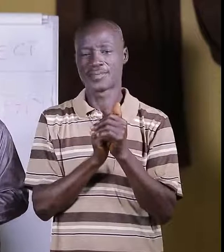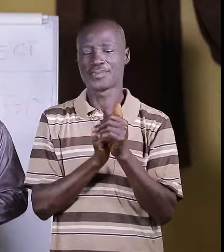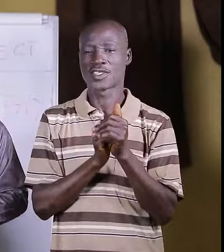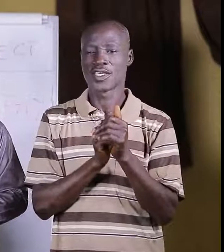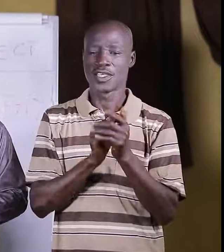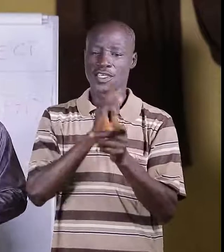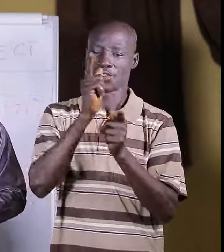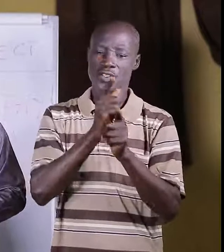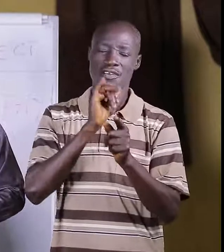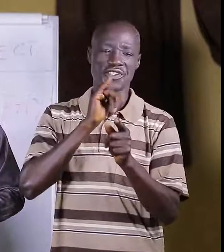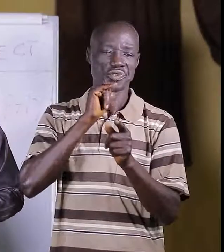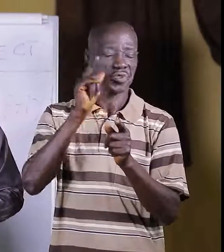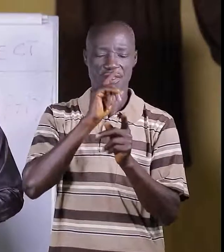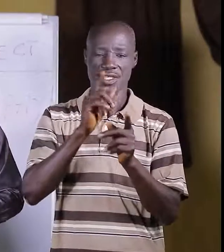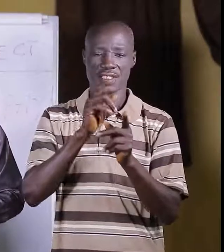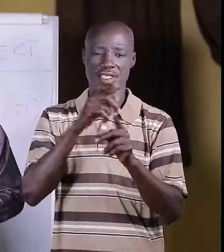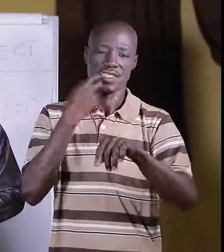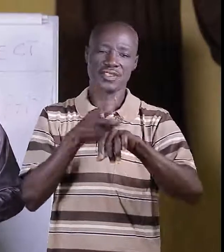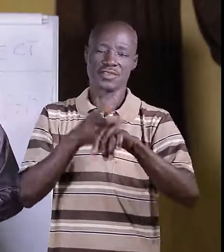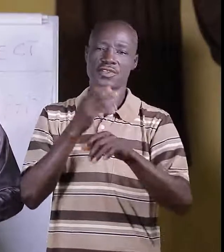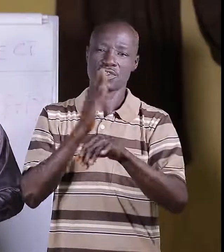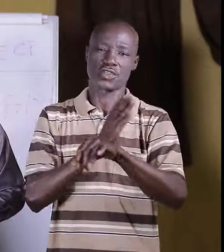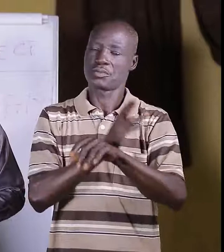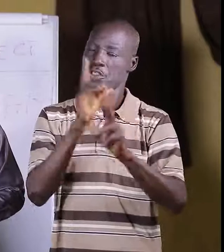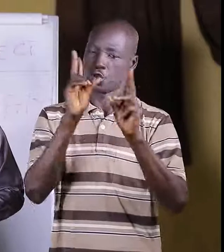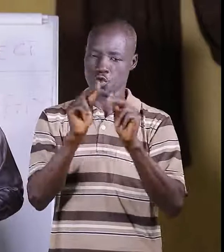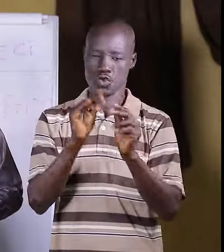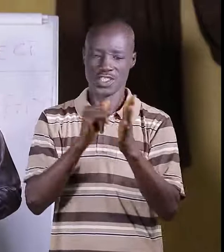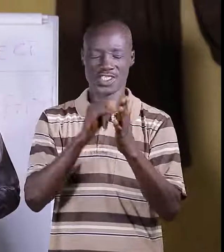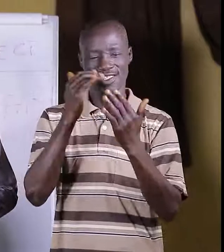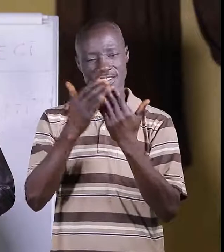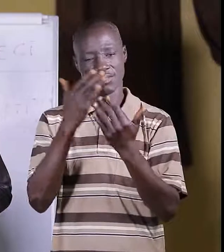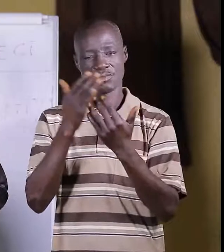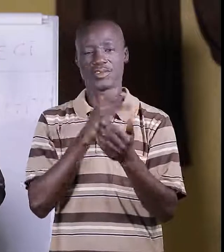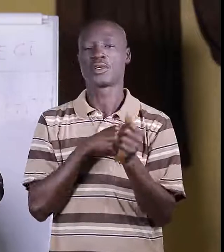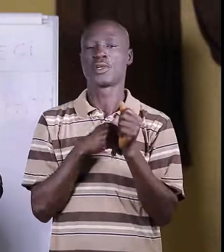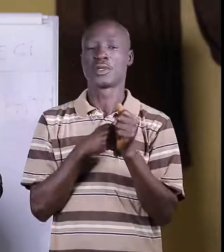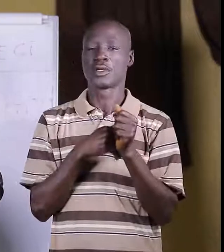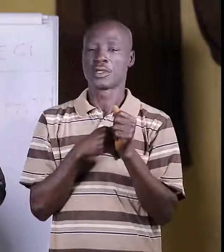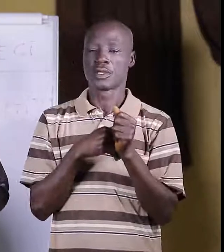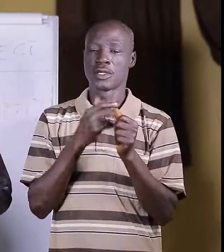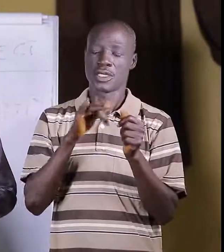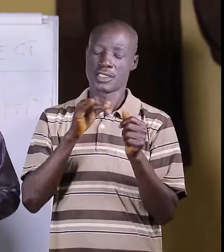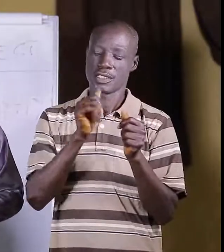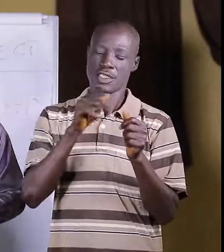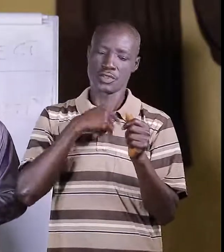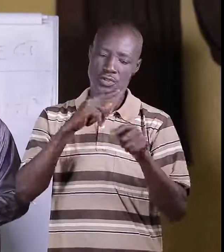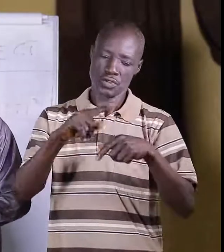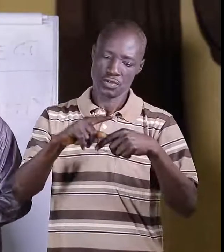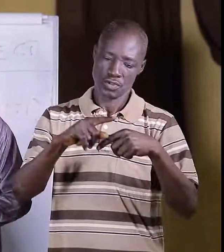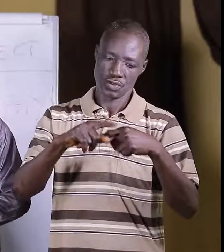subject. Geography is not a difficult subject. And as we go along with